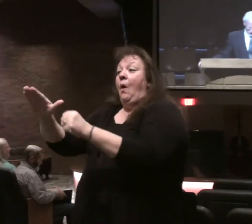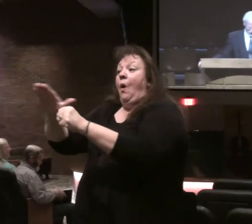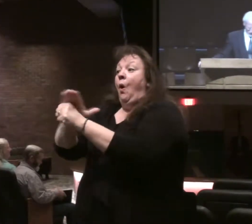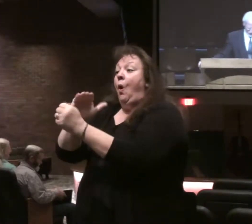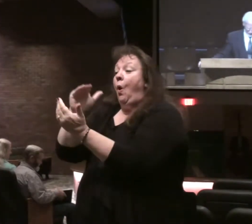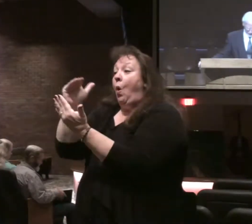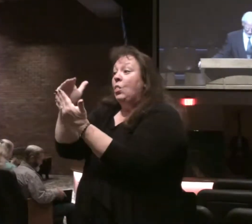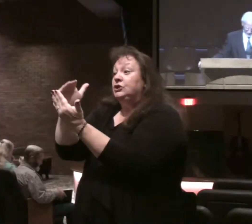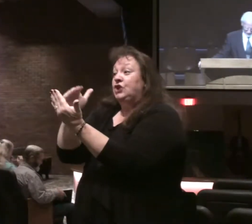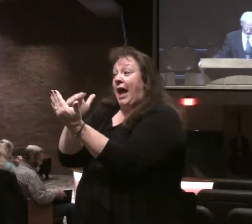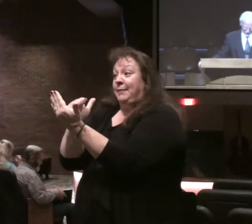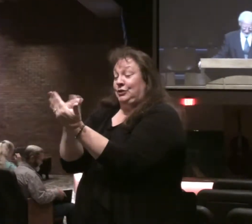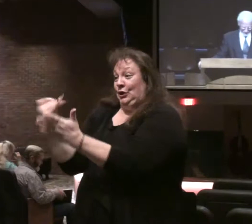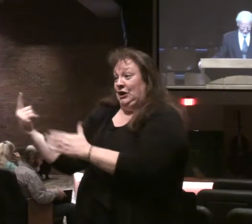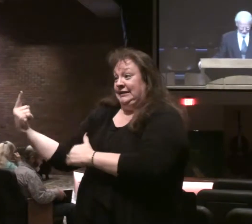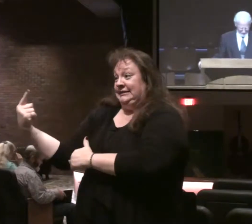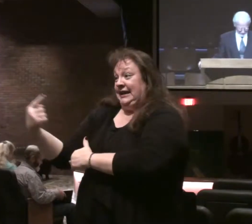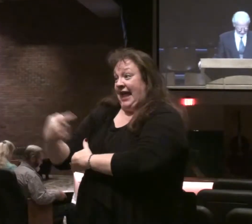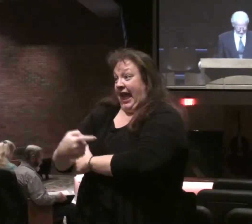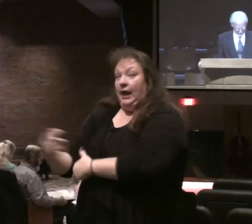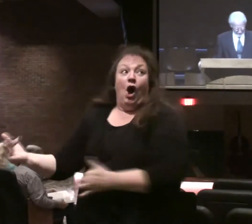chapter.